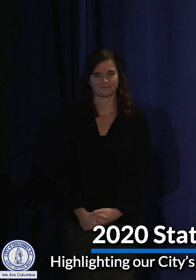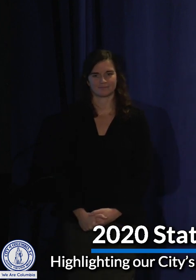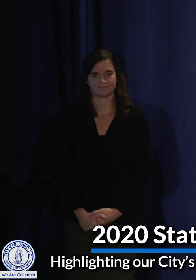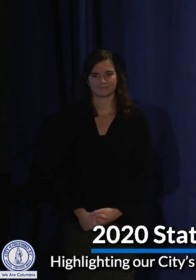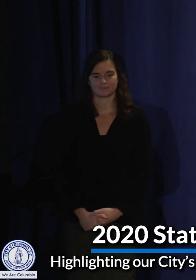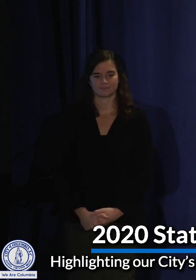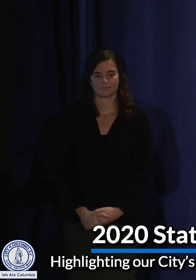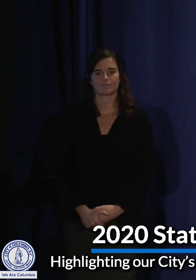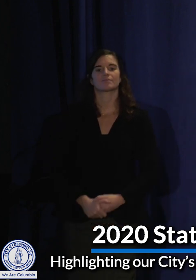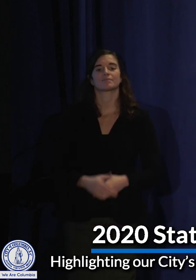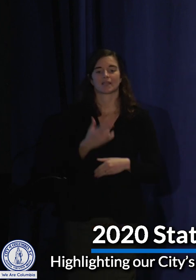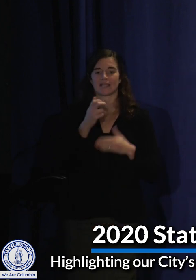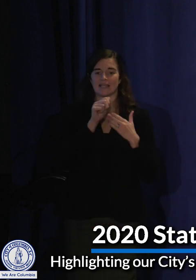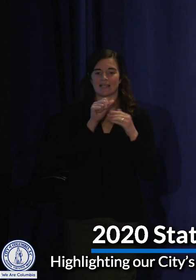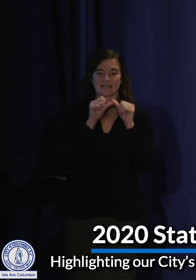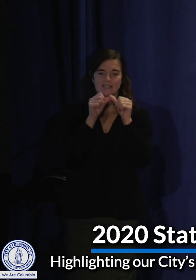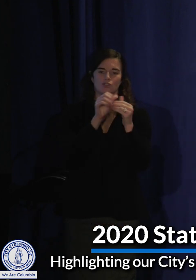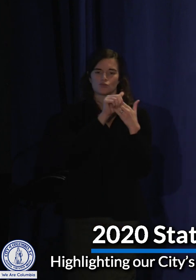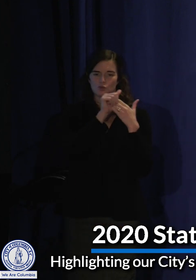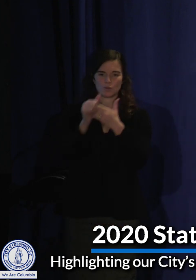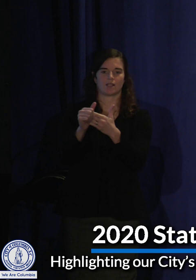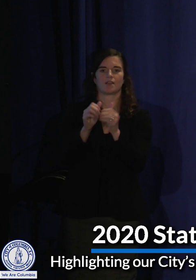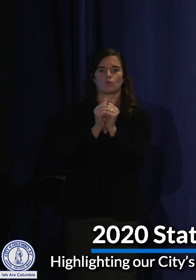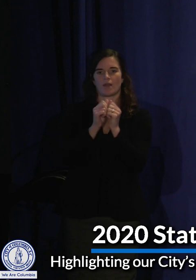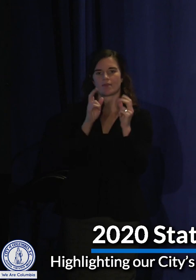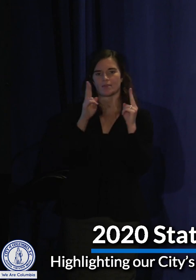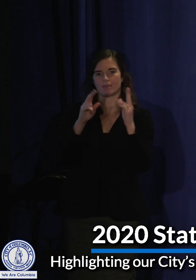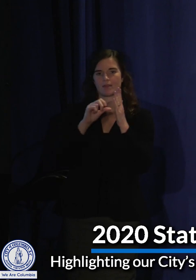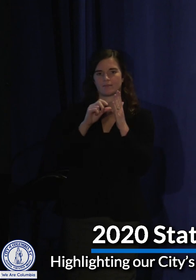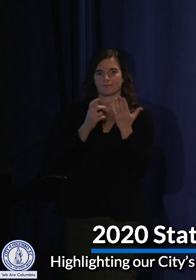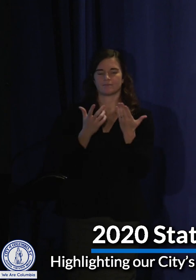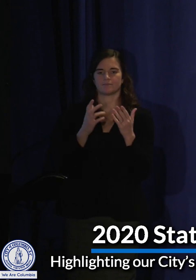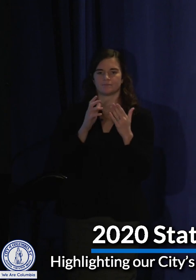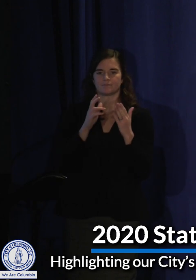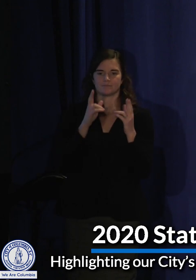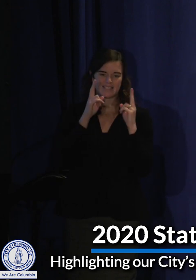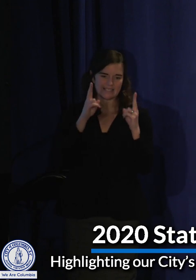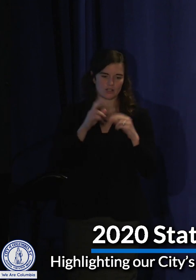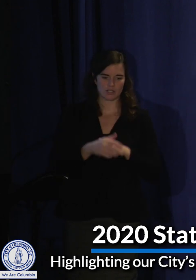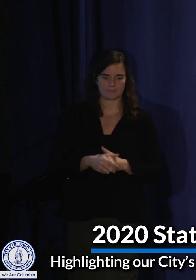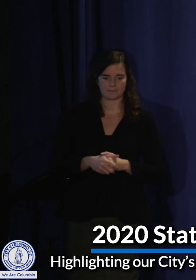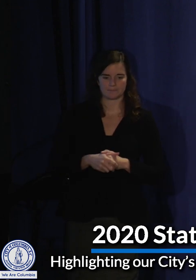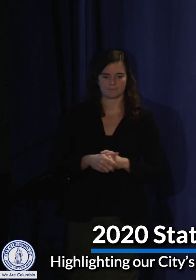He continues to lead that department with distinction. We have revitalized Main Street,